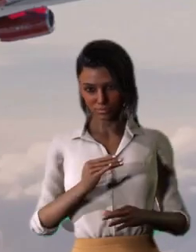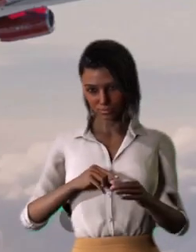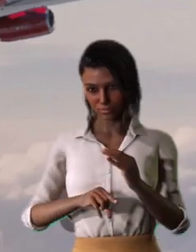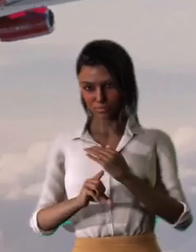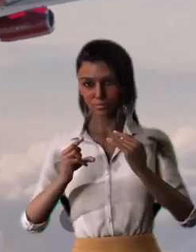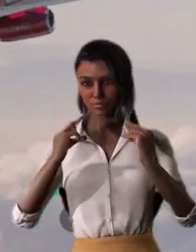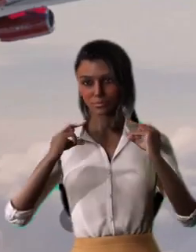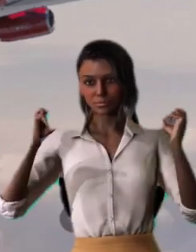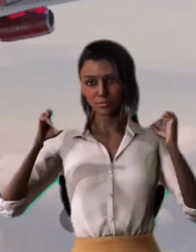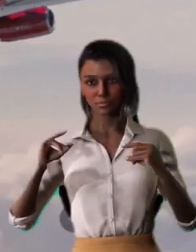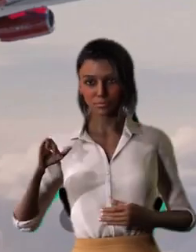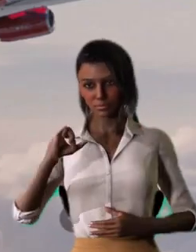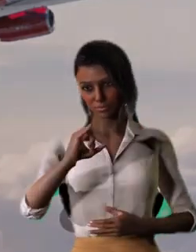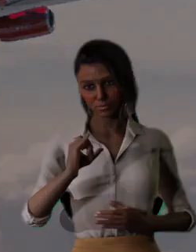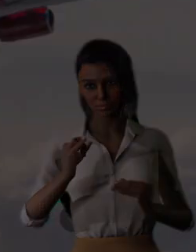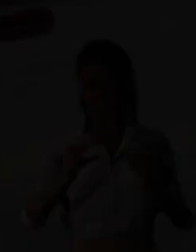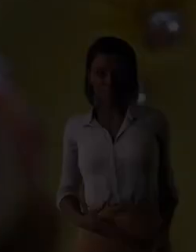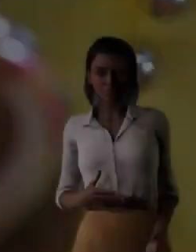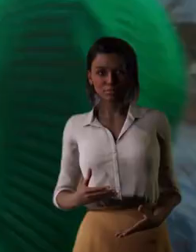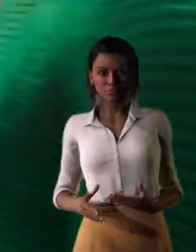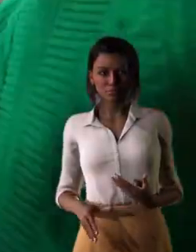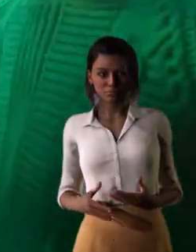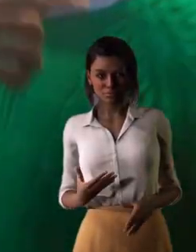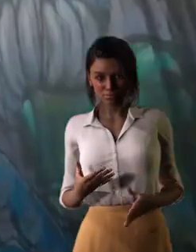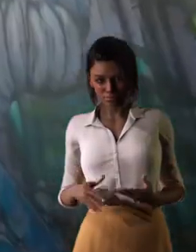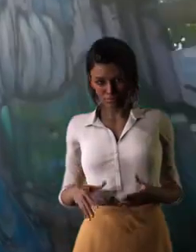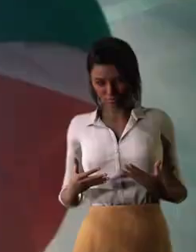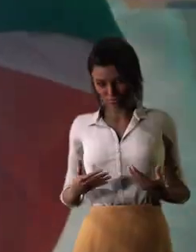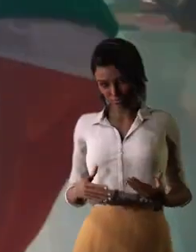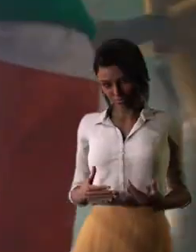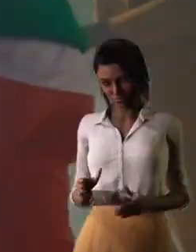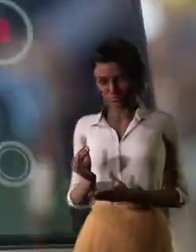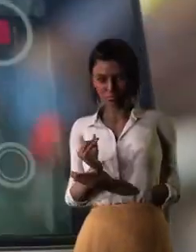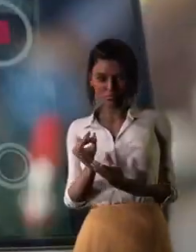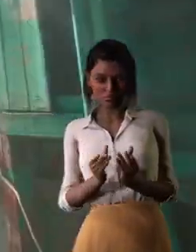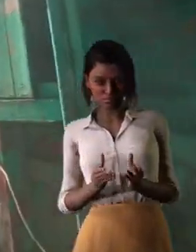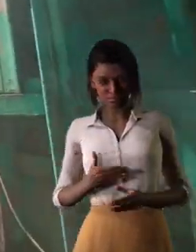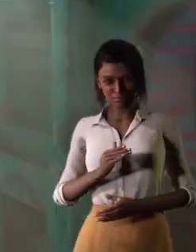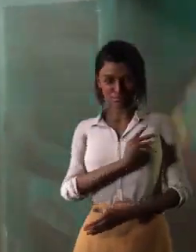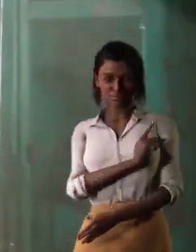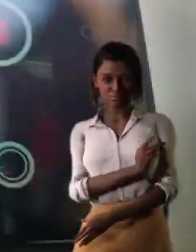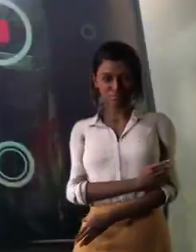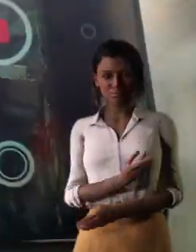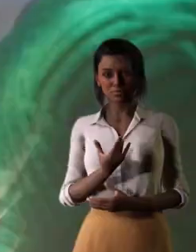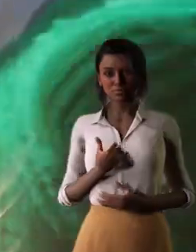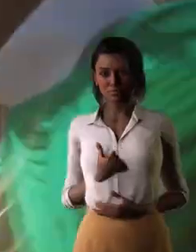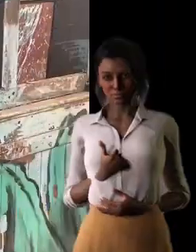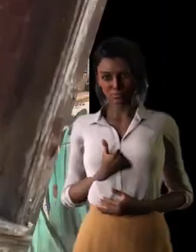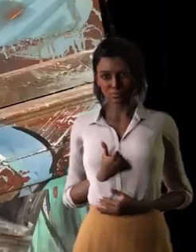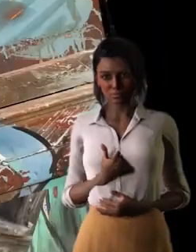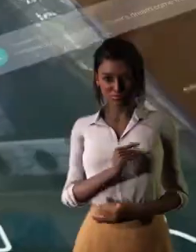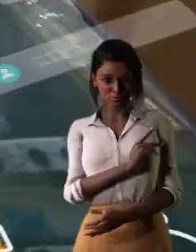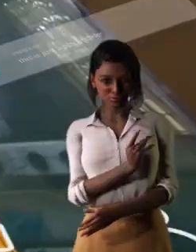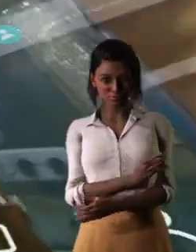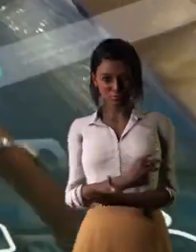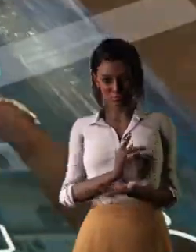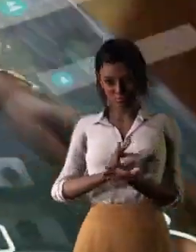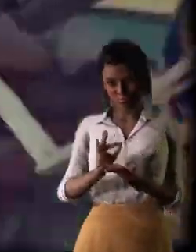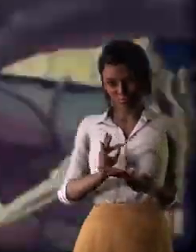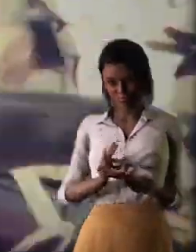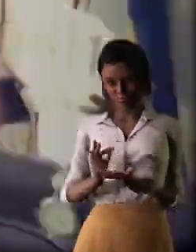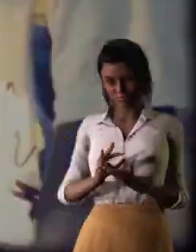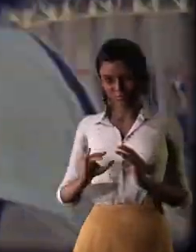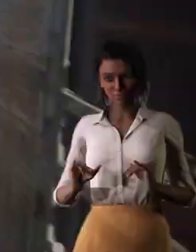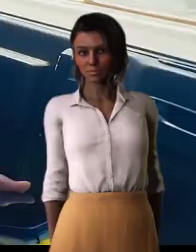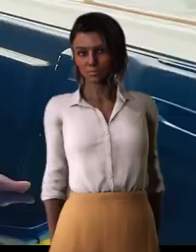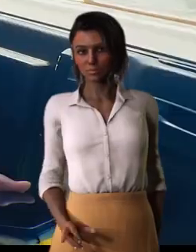pre-boarding announcement for flight 89B to Rome. In my hands, niko na power. Power ya ku scroll new